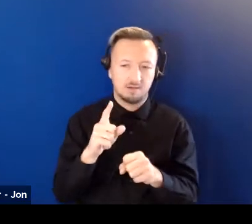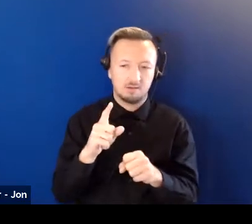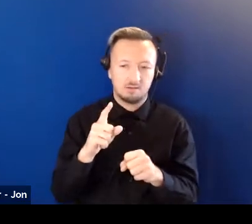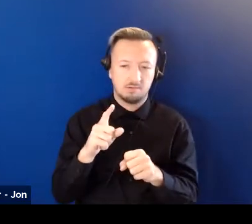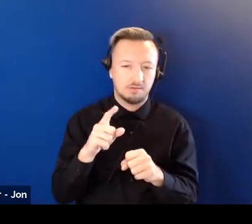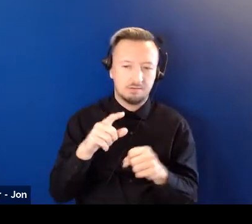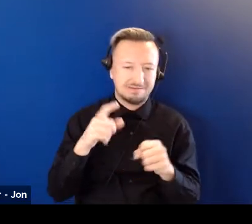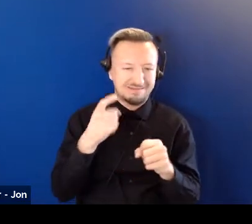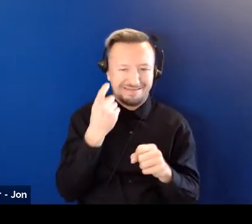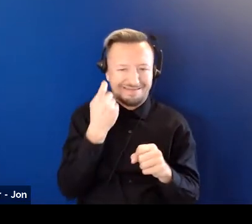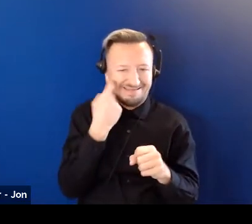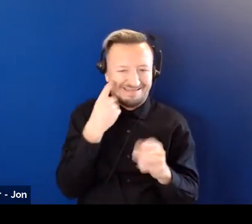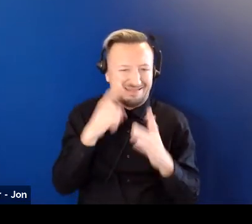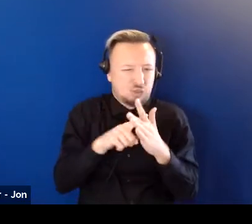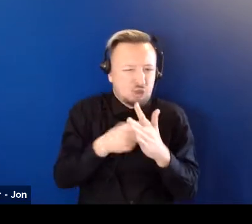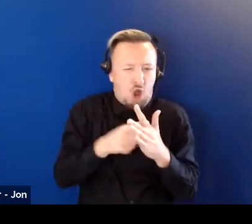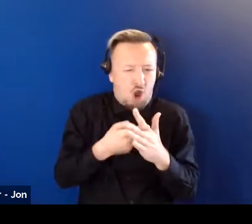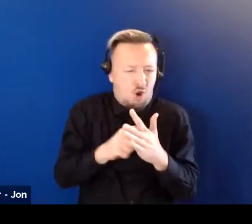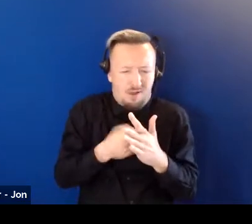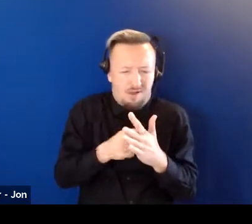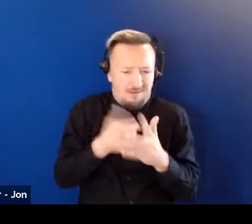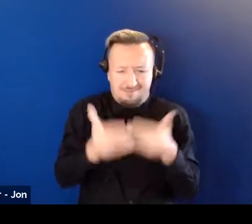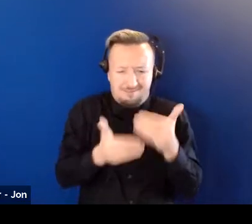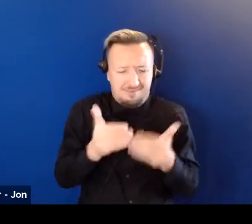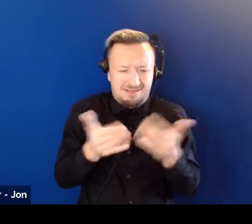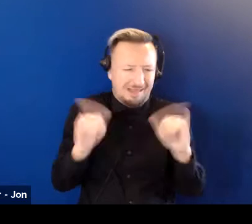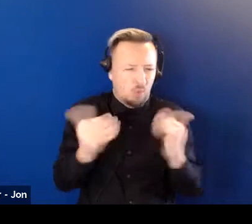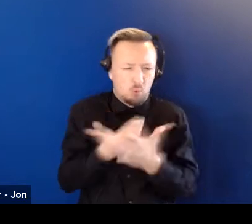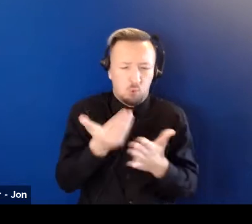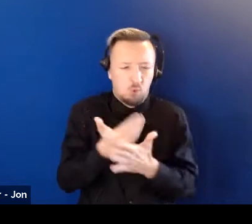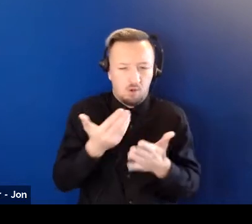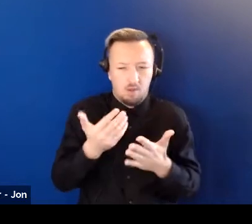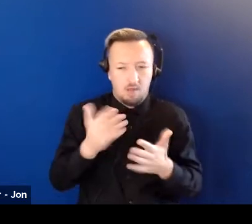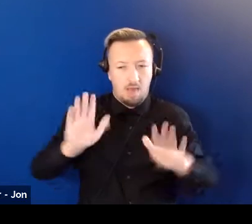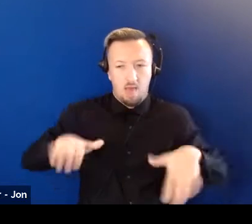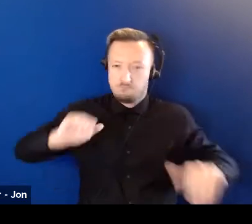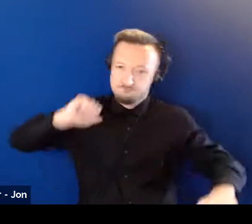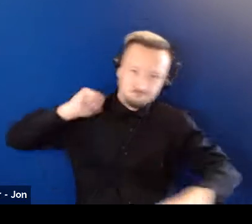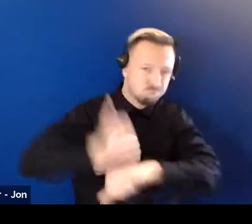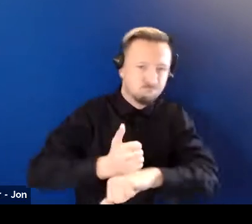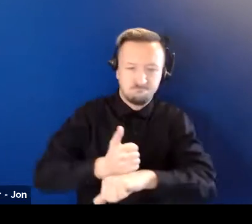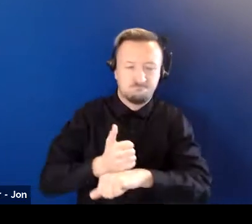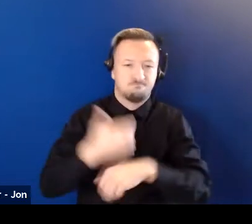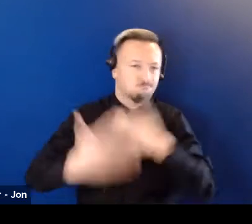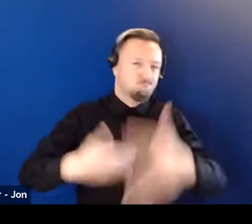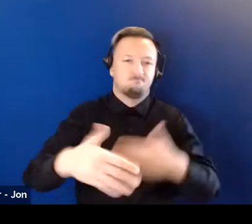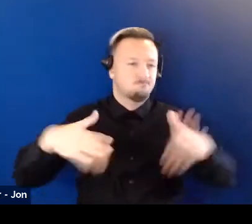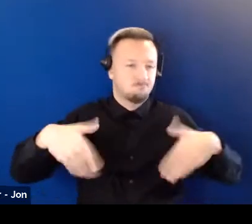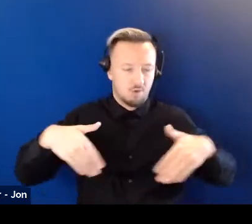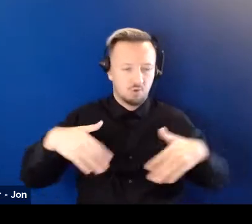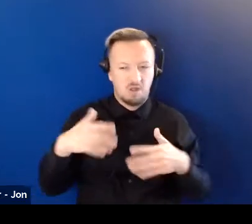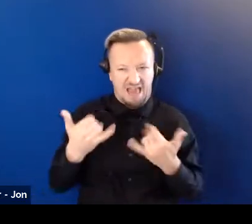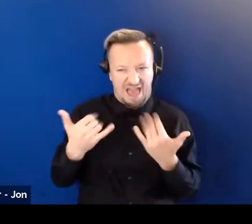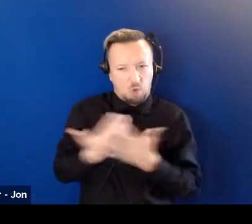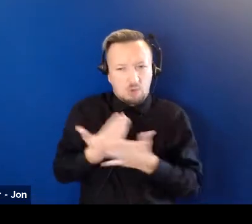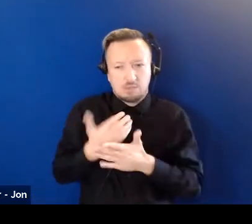the implementation, and training of staff. And it takes a while to get things rolling. So we're just